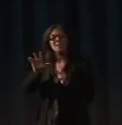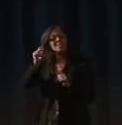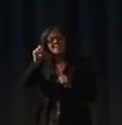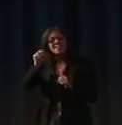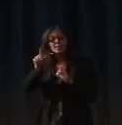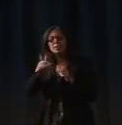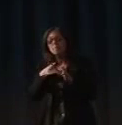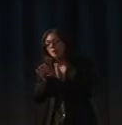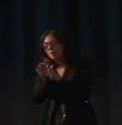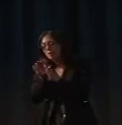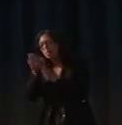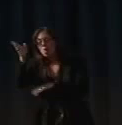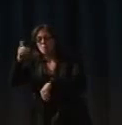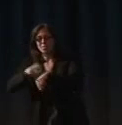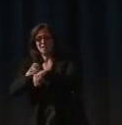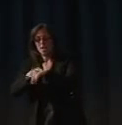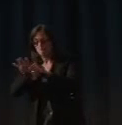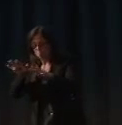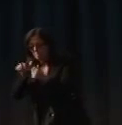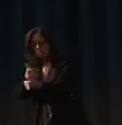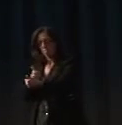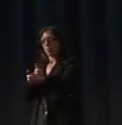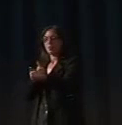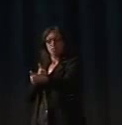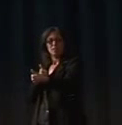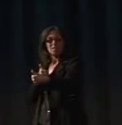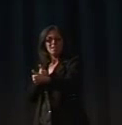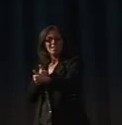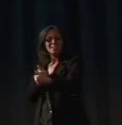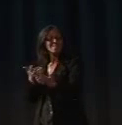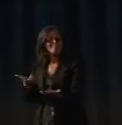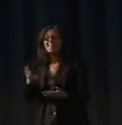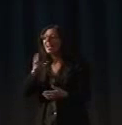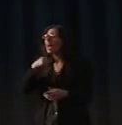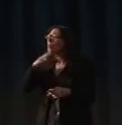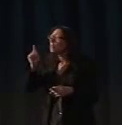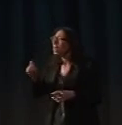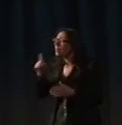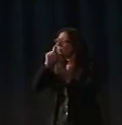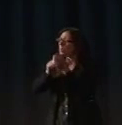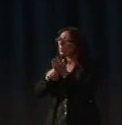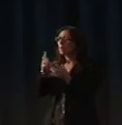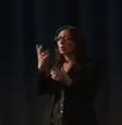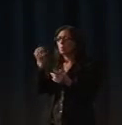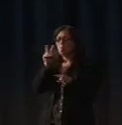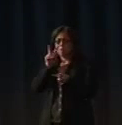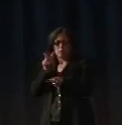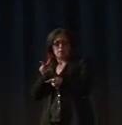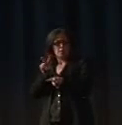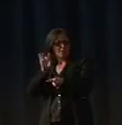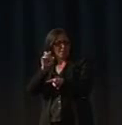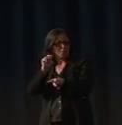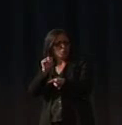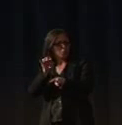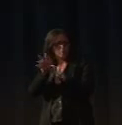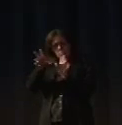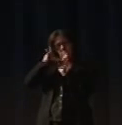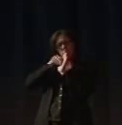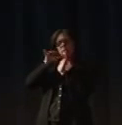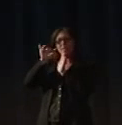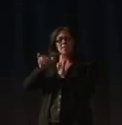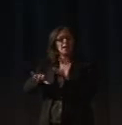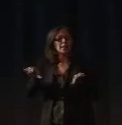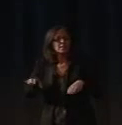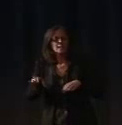what anthropology of vision should also do, which is what it is this function, this strange position where you have an